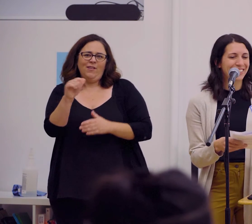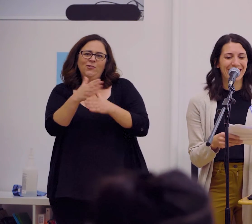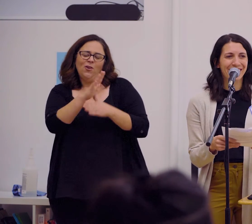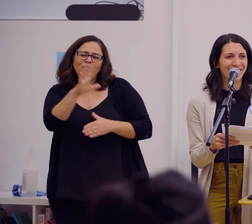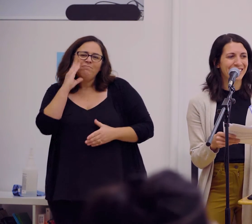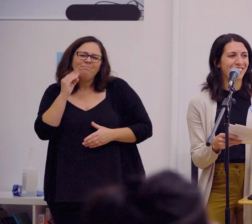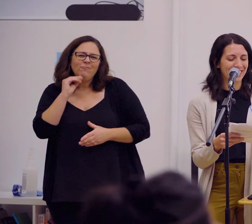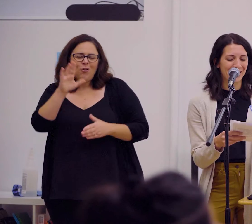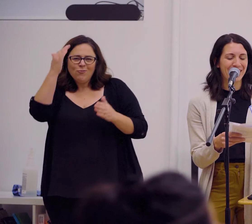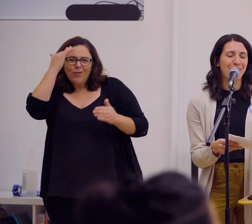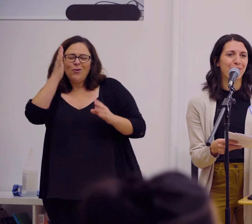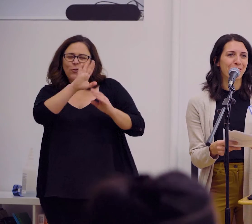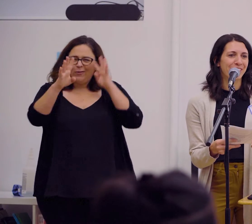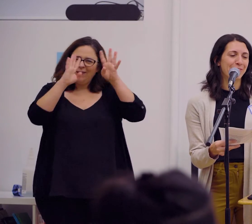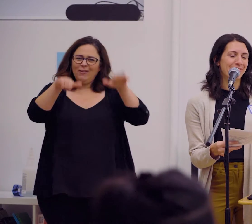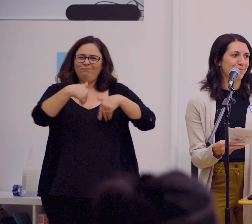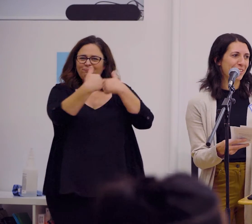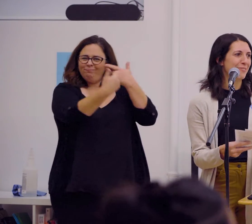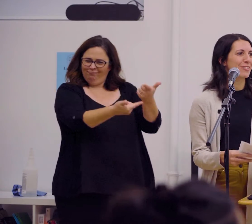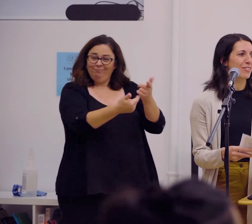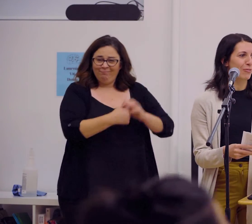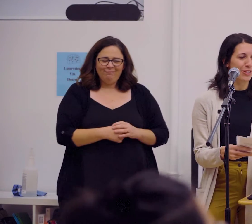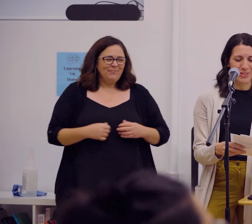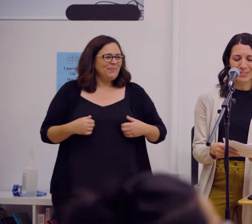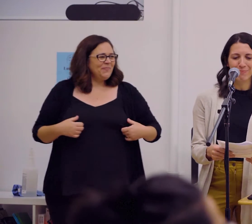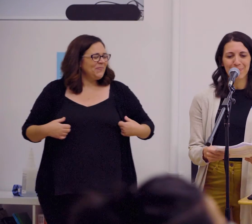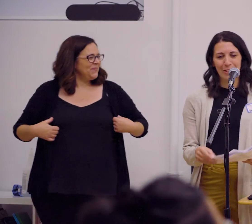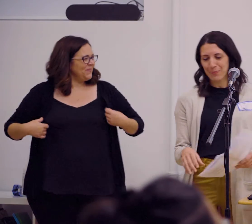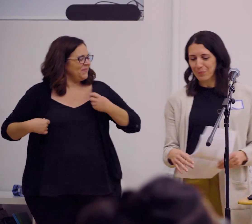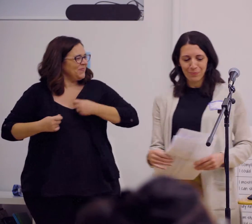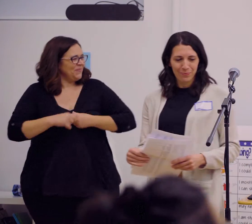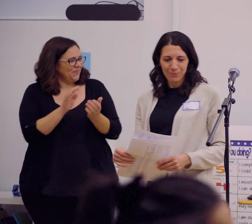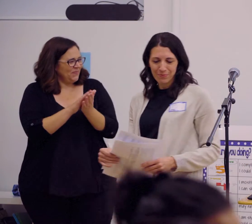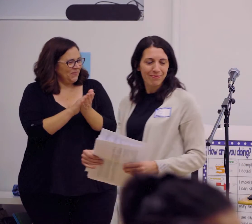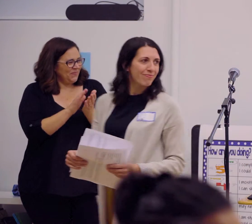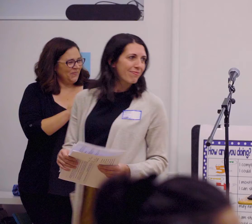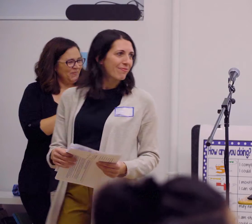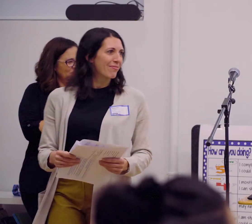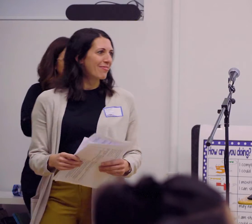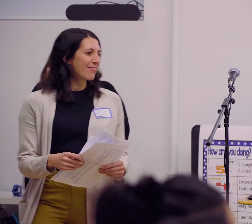knowledge and kind of her creativity. So without further ado, Rhonda, the floor is yours.